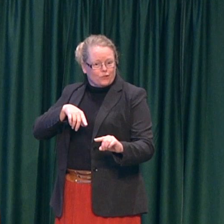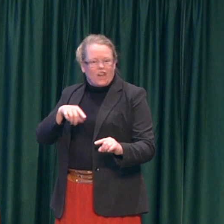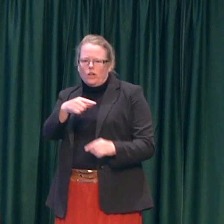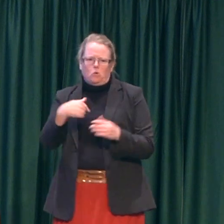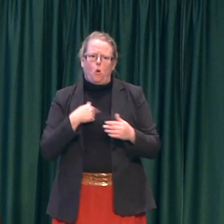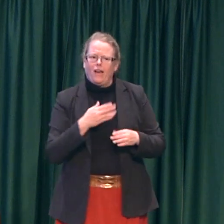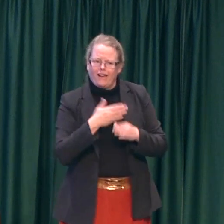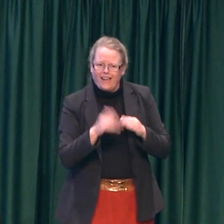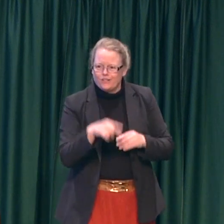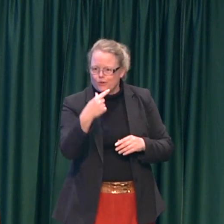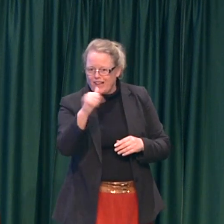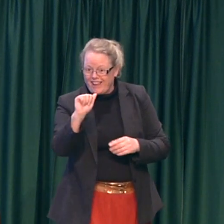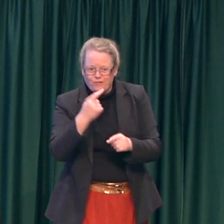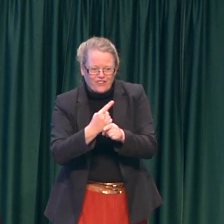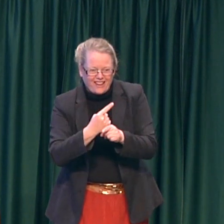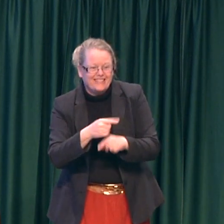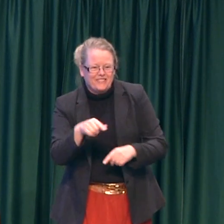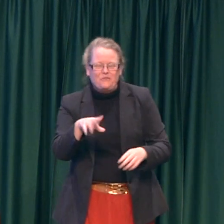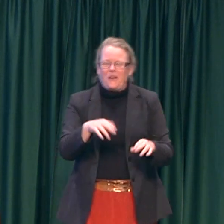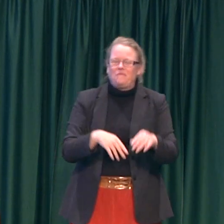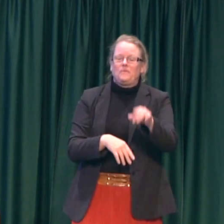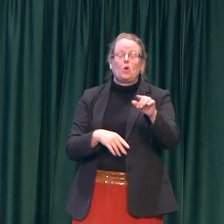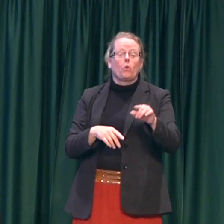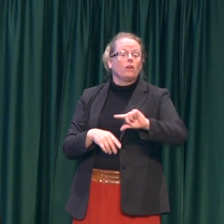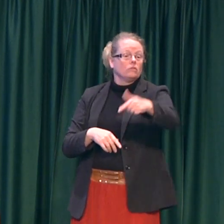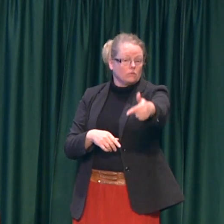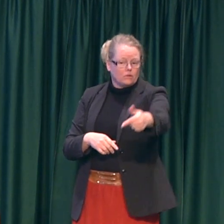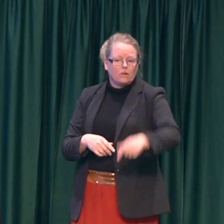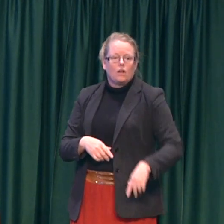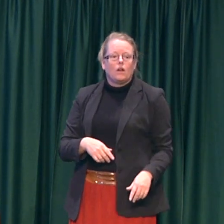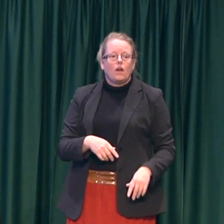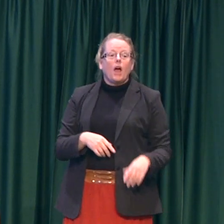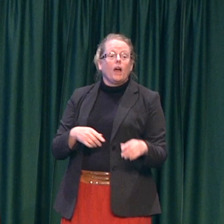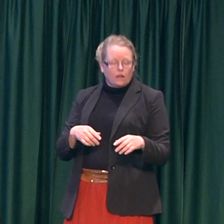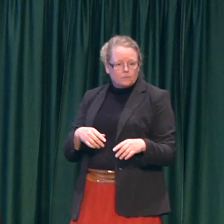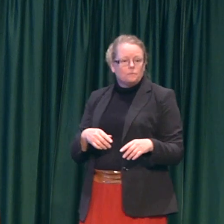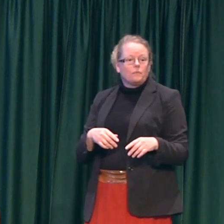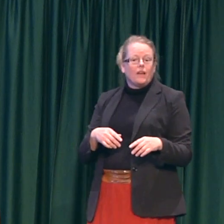And then I would answer, oh, and you have to end with GA, right? So, GA, go ahead.